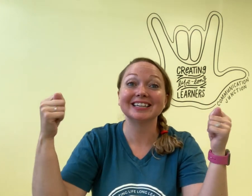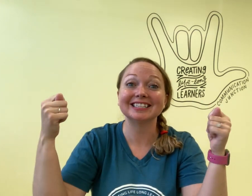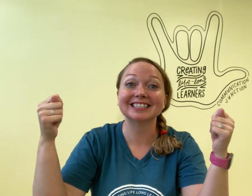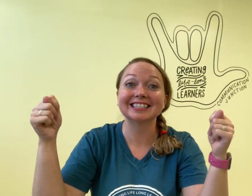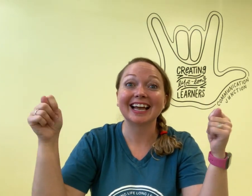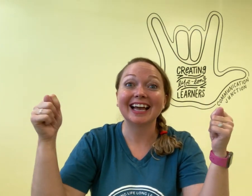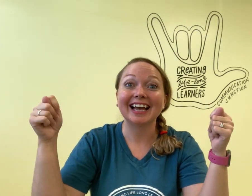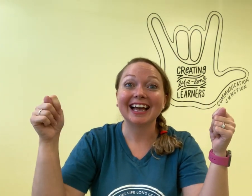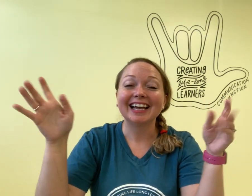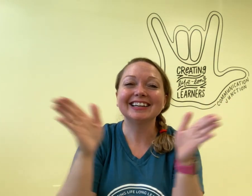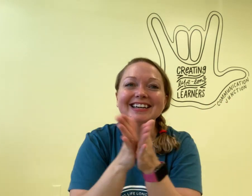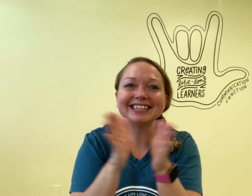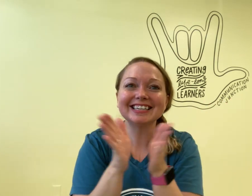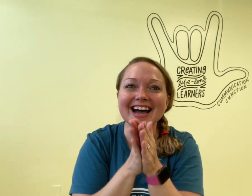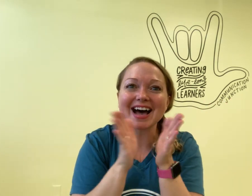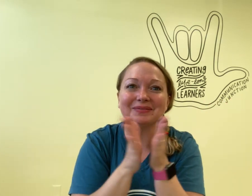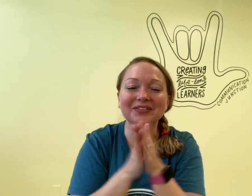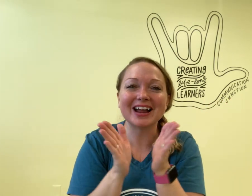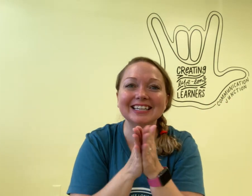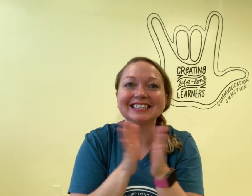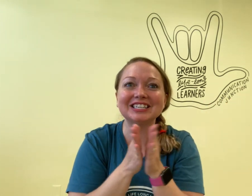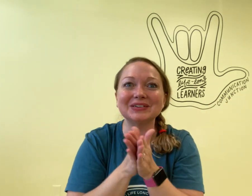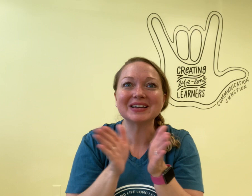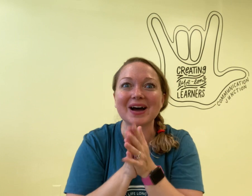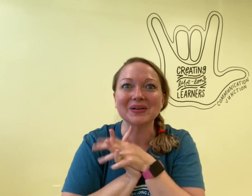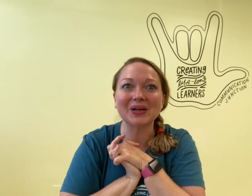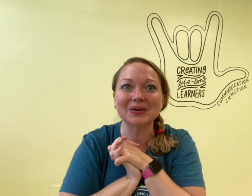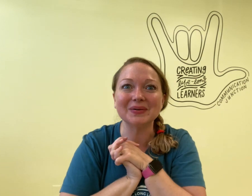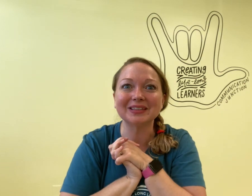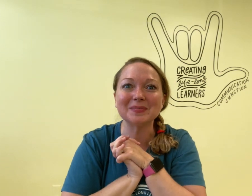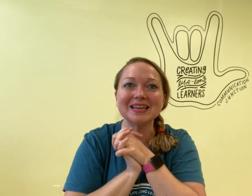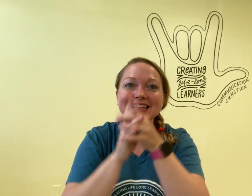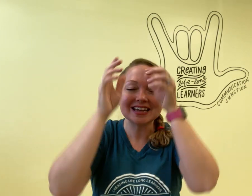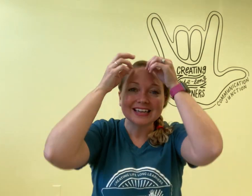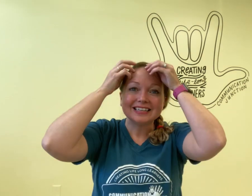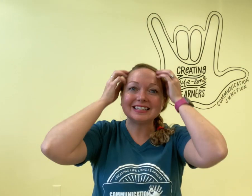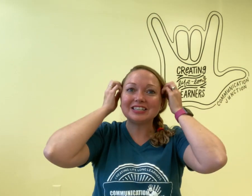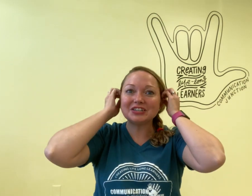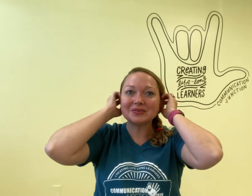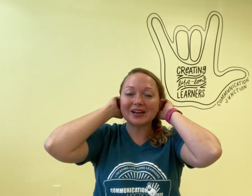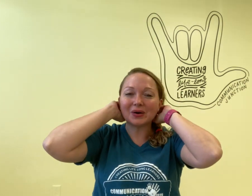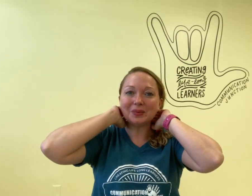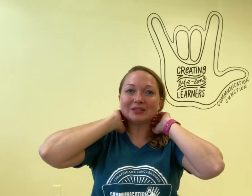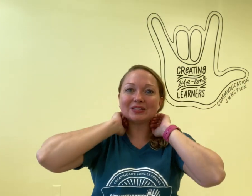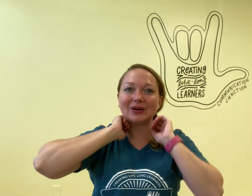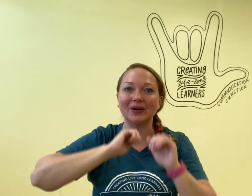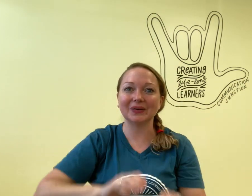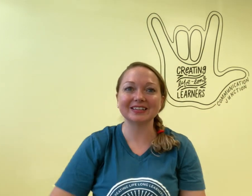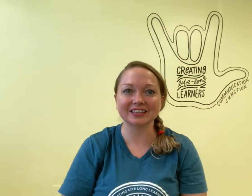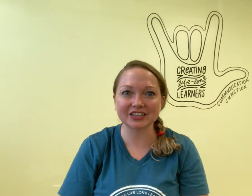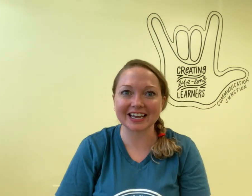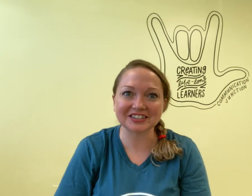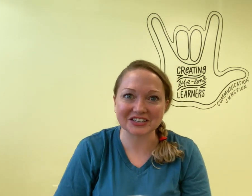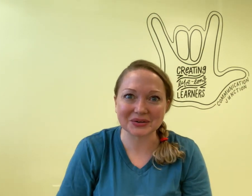toys. Good job, friends. Did you count along with me? Did you? I hope so. That's such a catchy tune, isn't